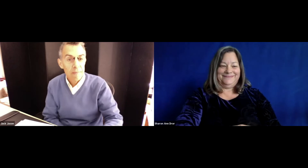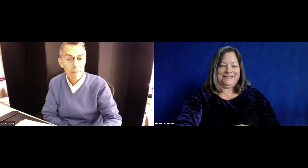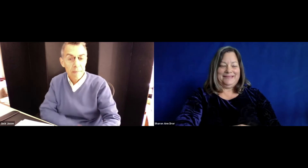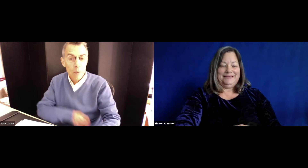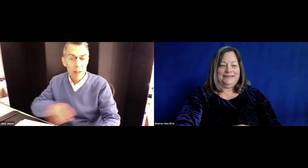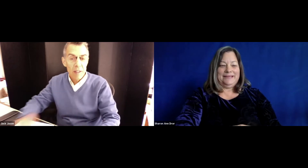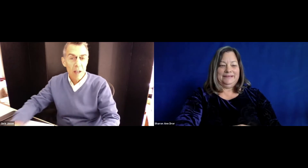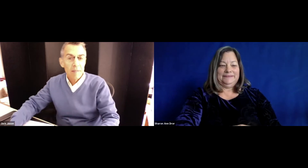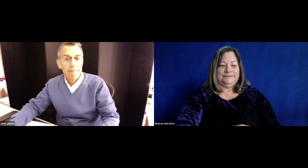Weinstock.